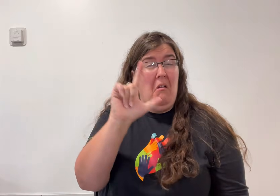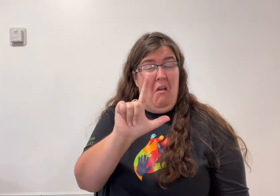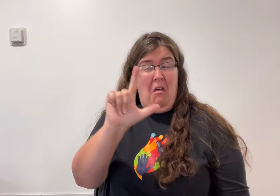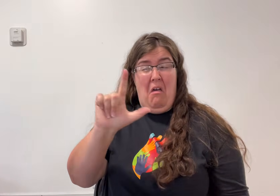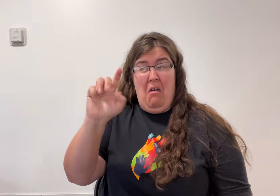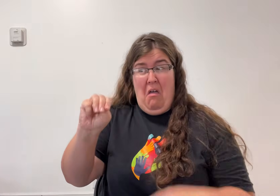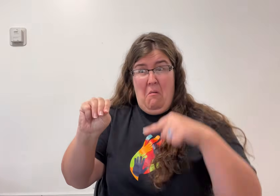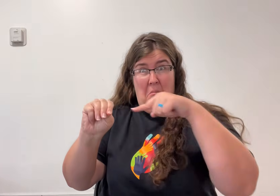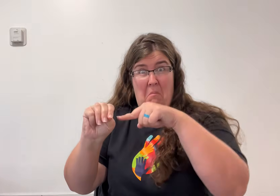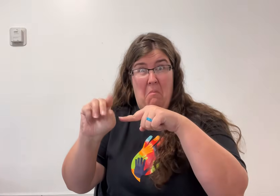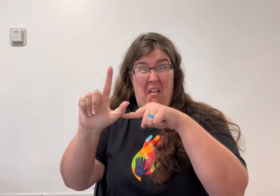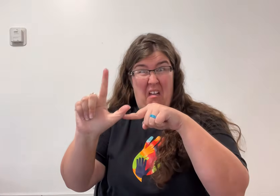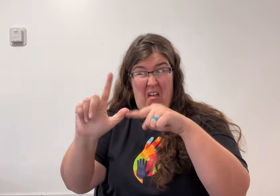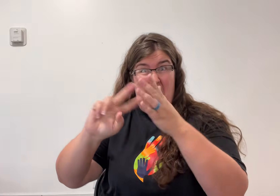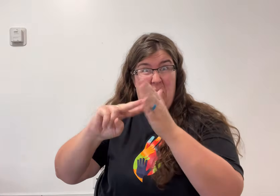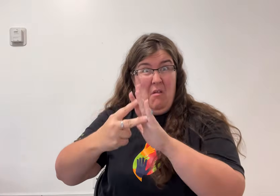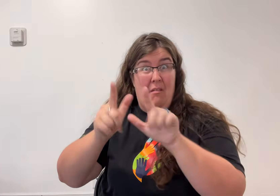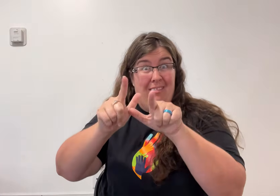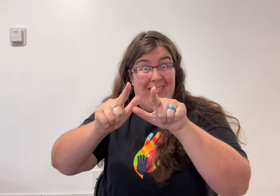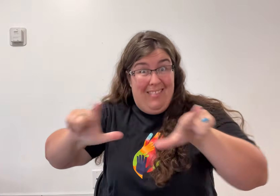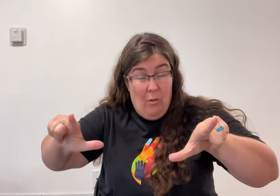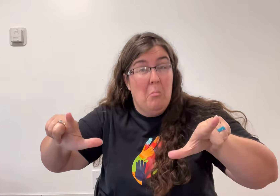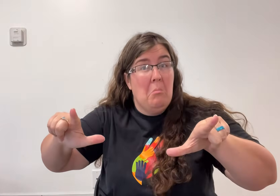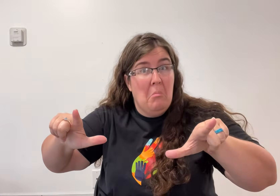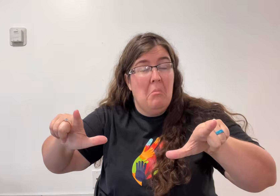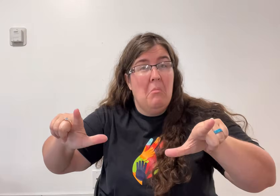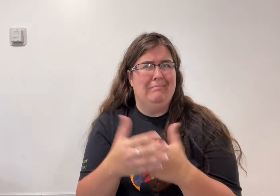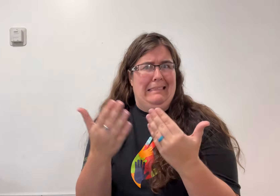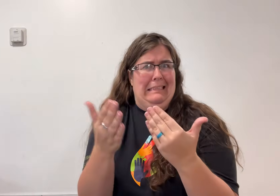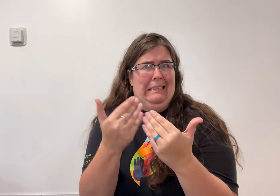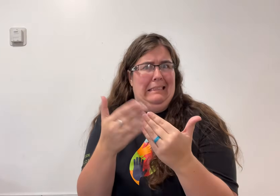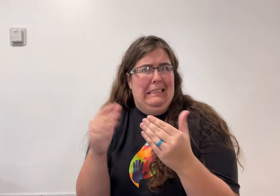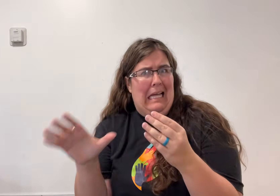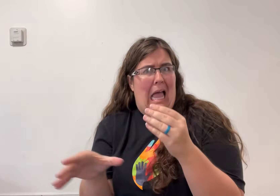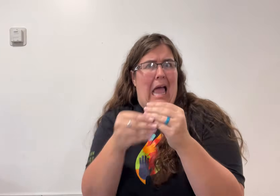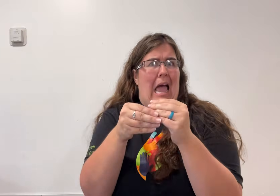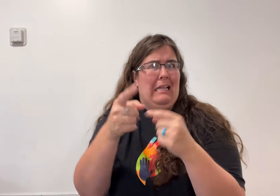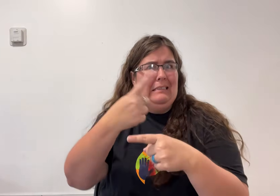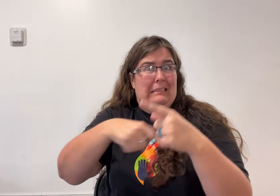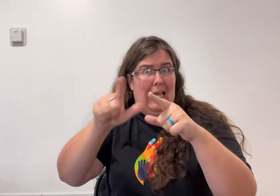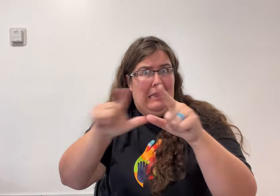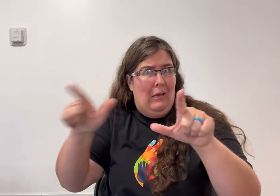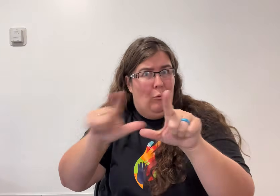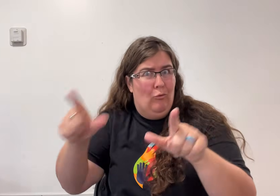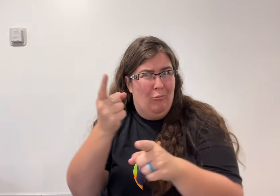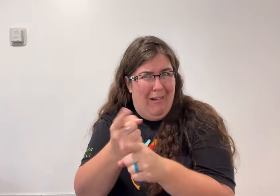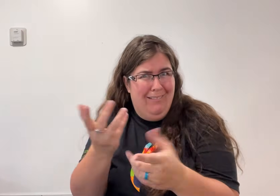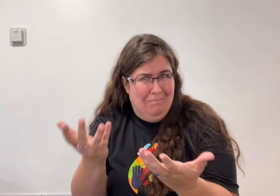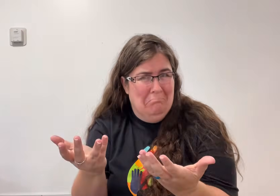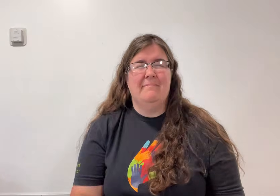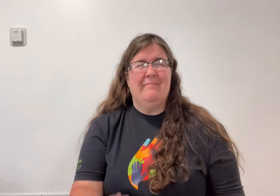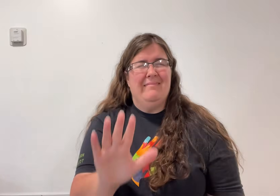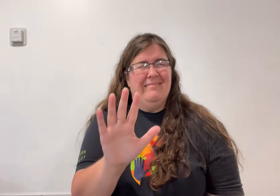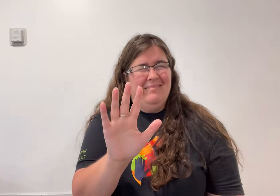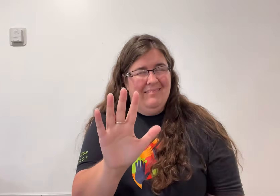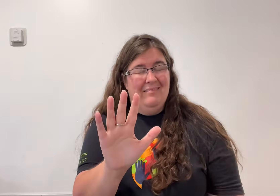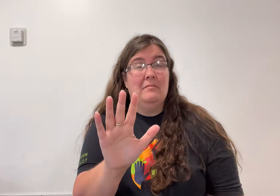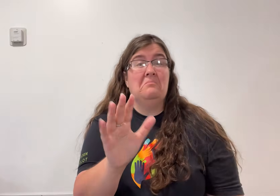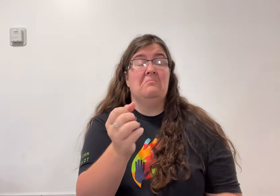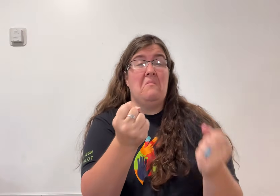If large language models are just that, language models, wouldn't it be easy enough to just add sign languages? Here's the